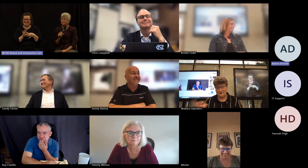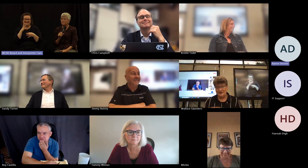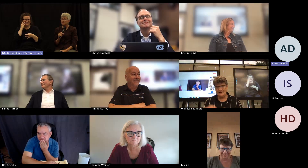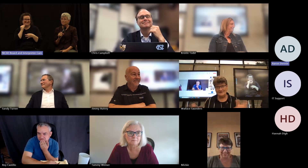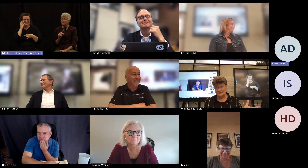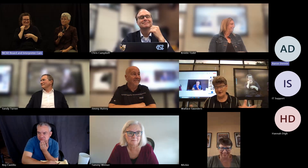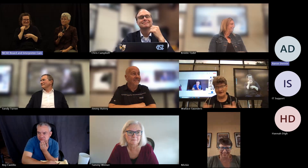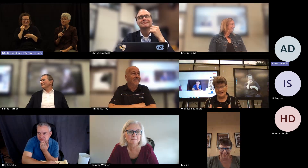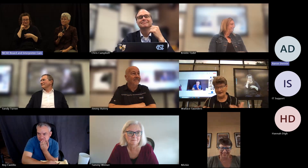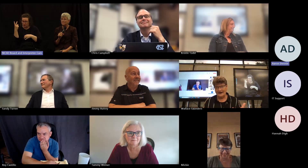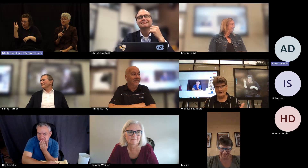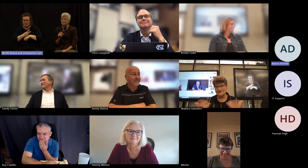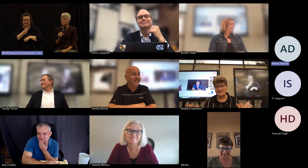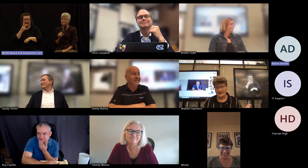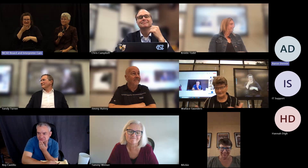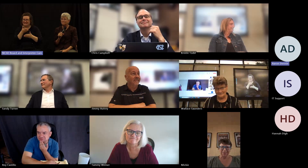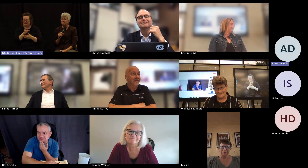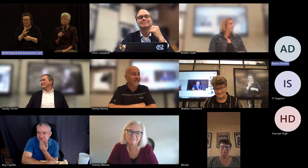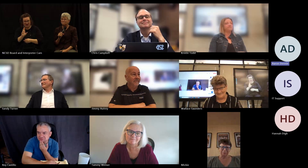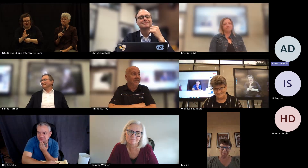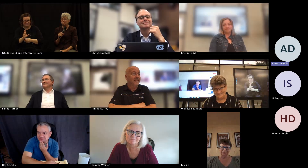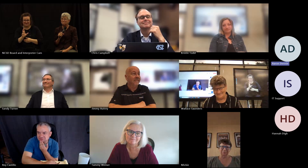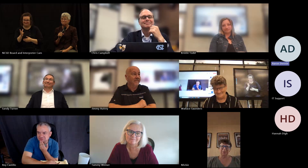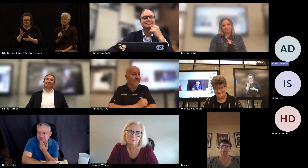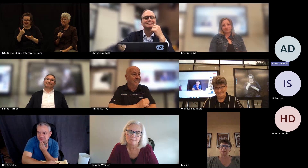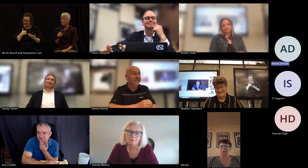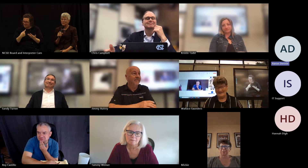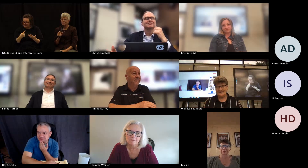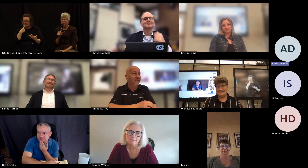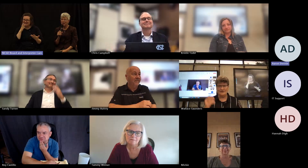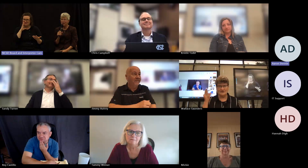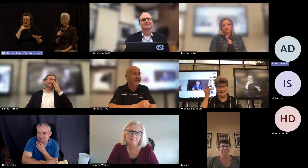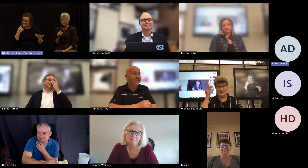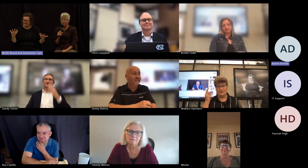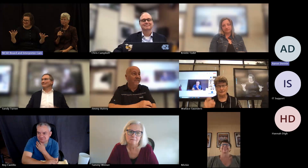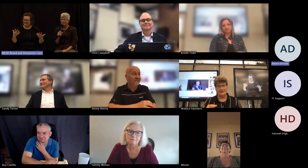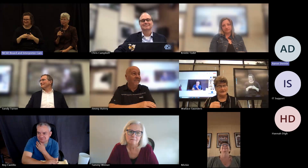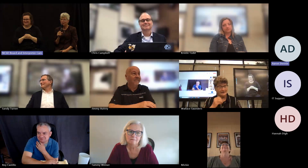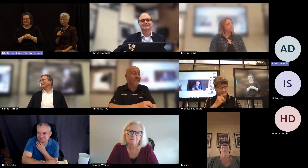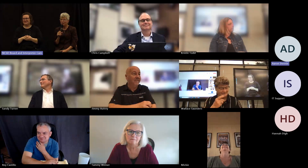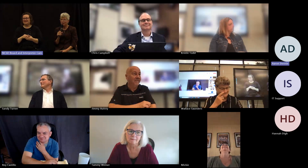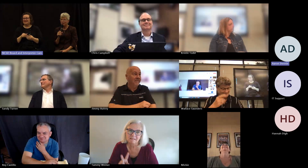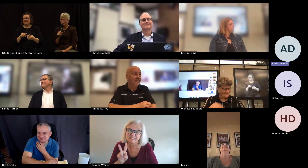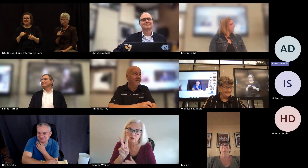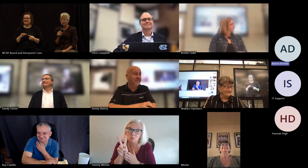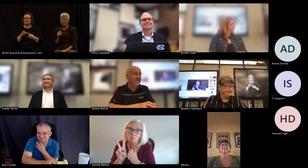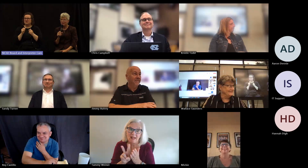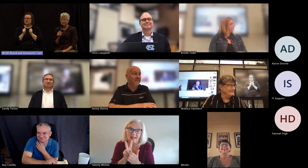for 2 days in Raleigh. I mean, I'll miss that. I know. Especially our Korean dinner.